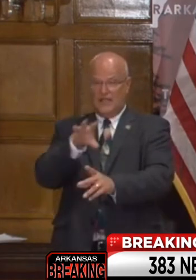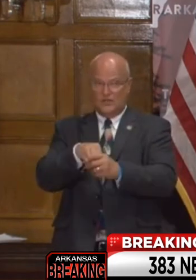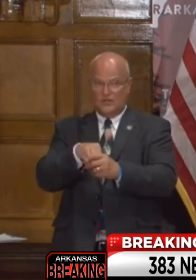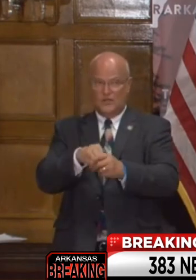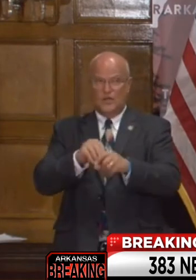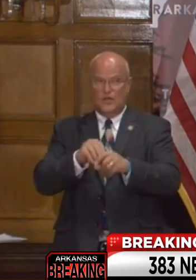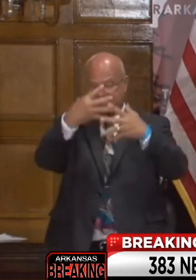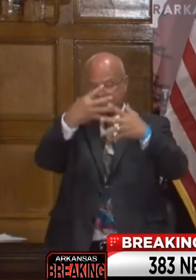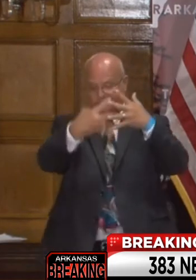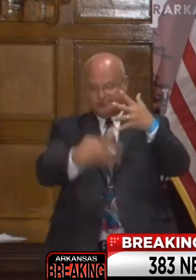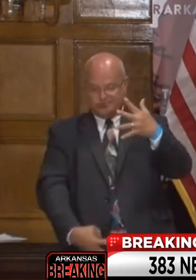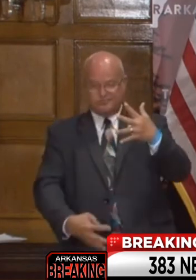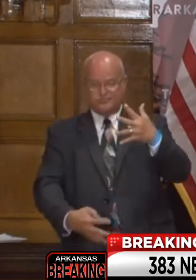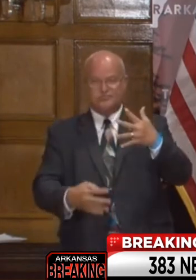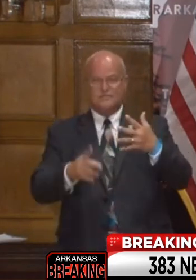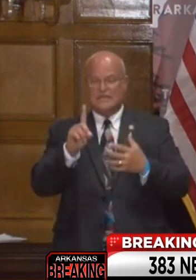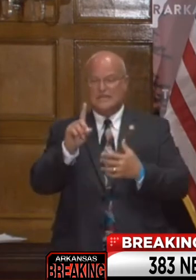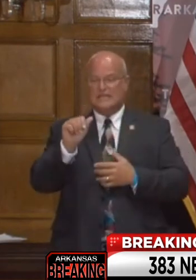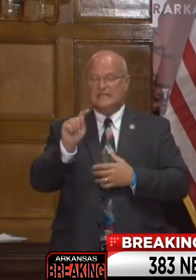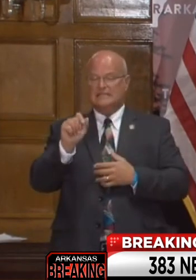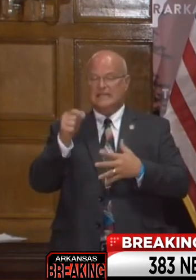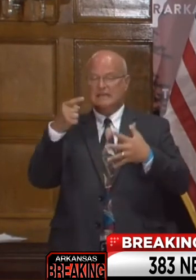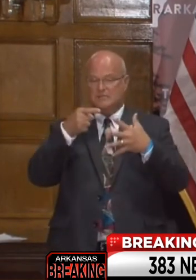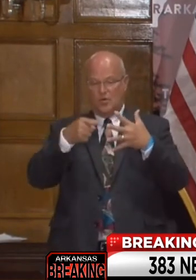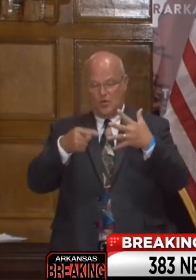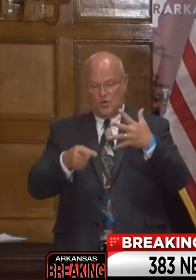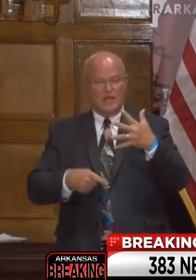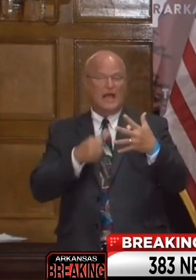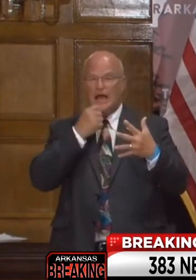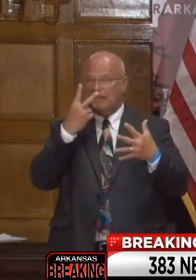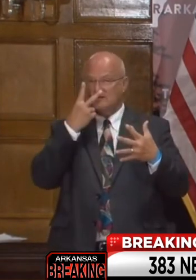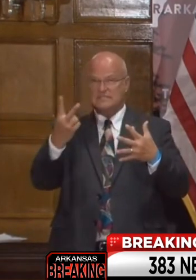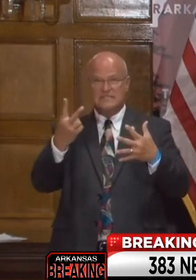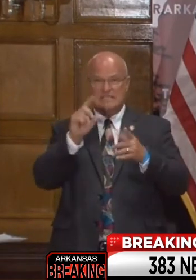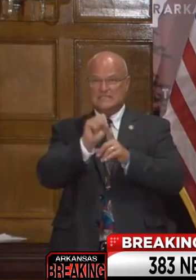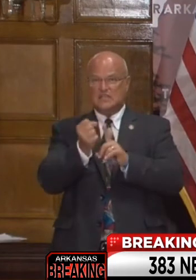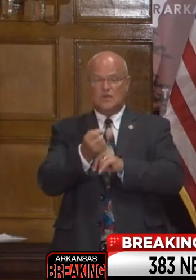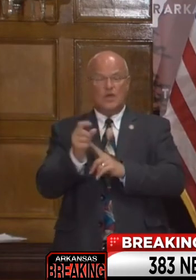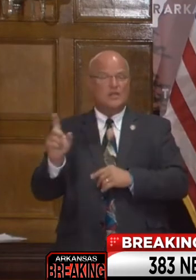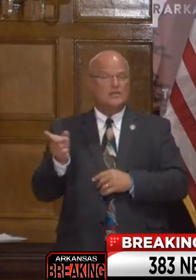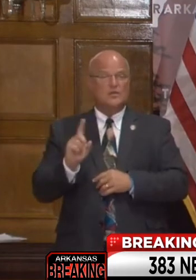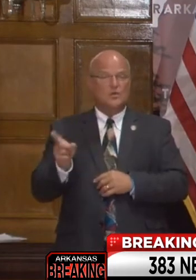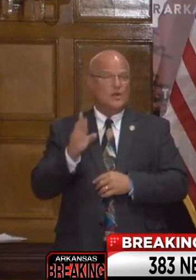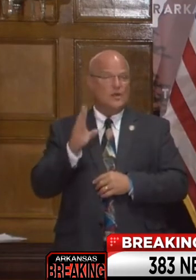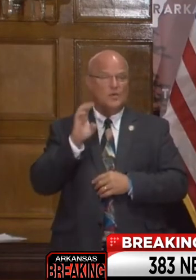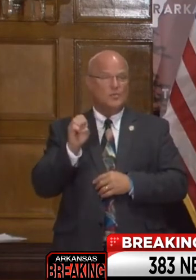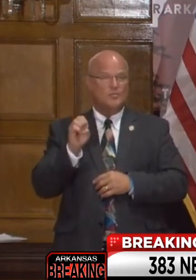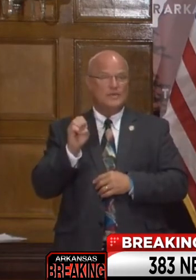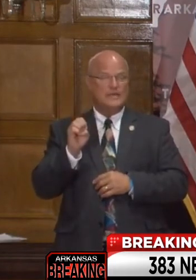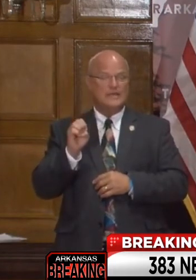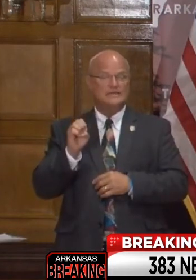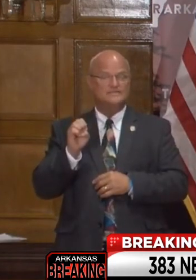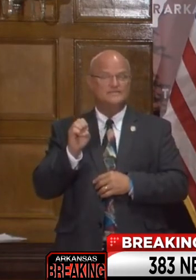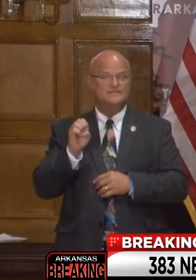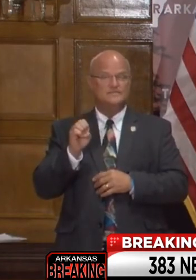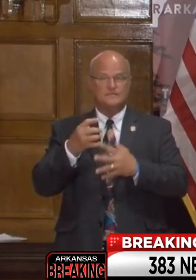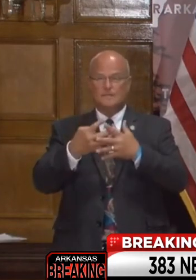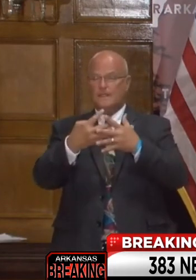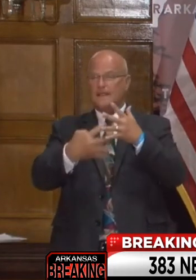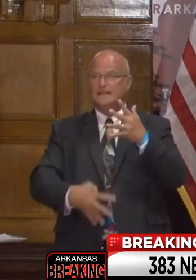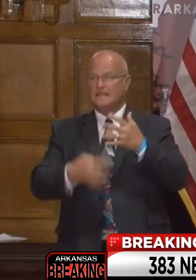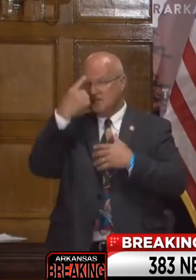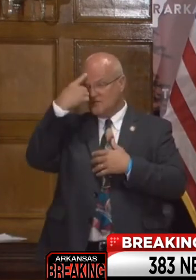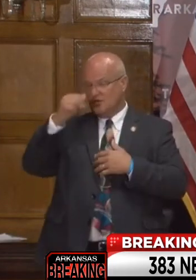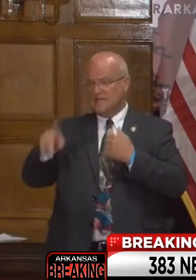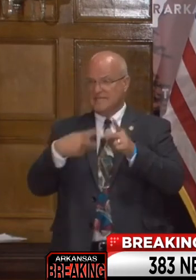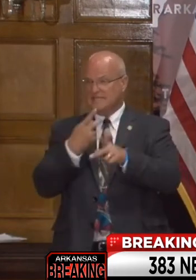included. But because there are multiple data points, I don't foresee a situation where there is going to be a list